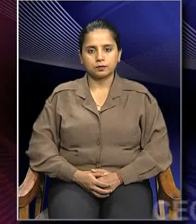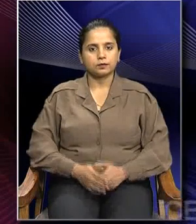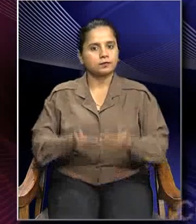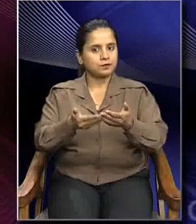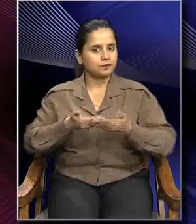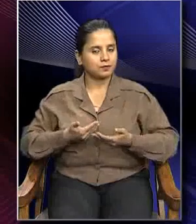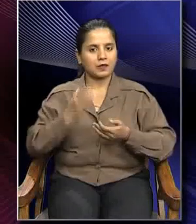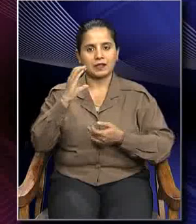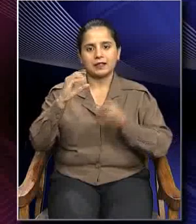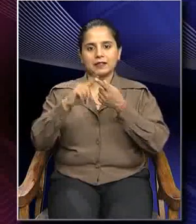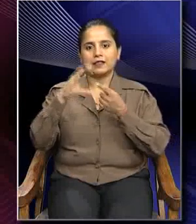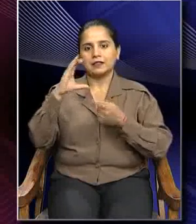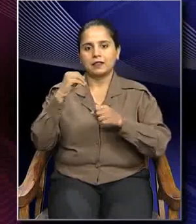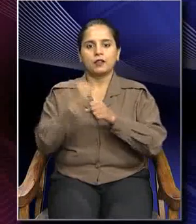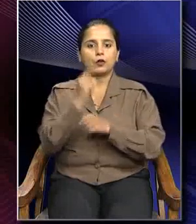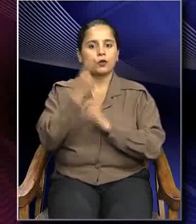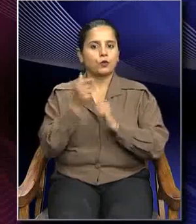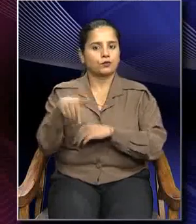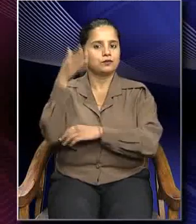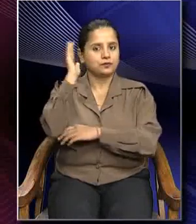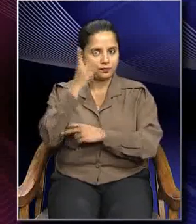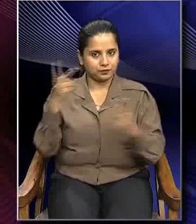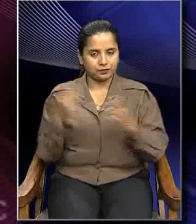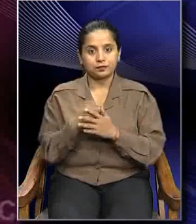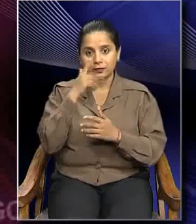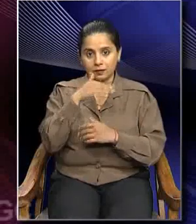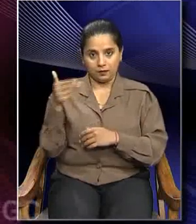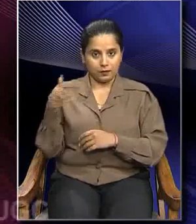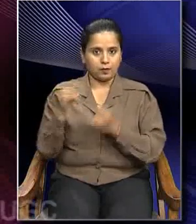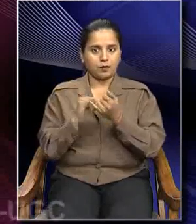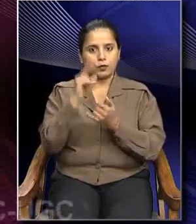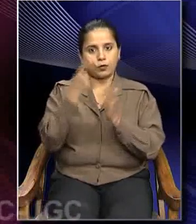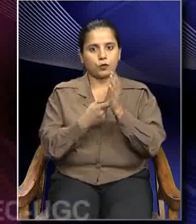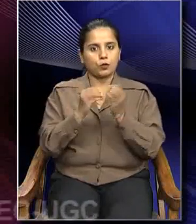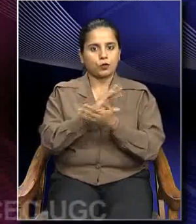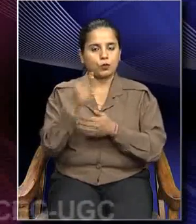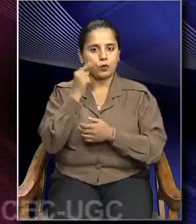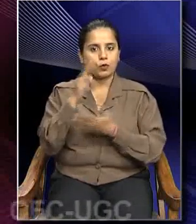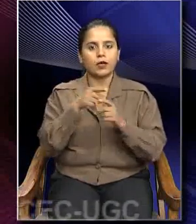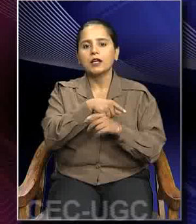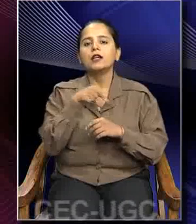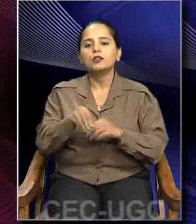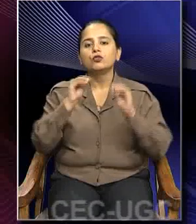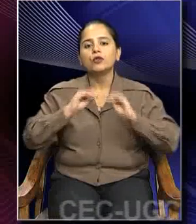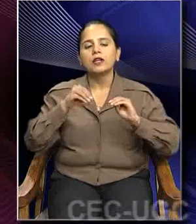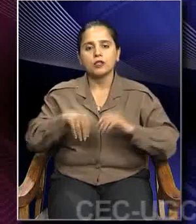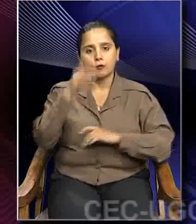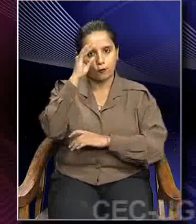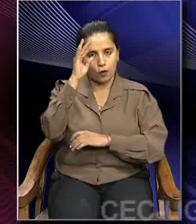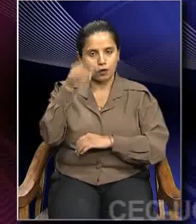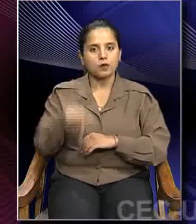Welcome to the CEC lecture series. You are with me, Surbhi Unyal, and I teach philosophy at Hansraj